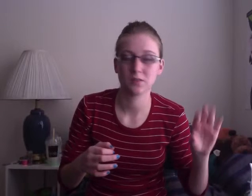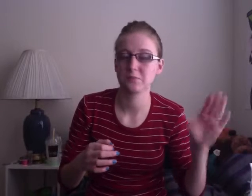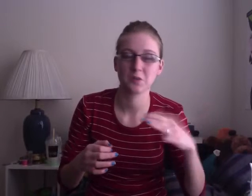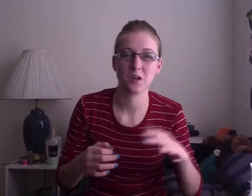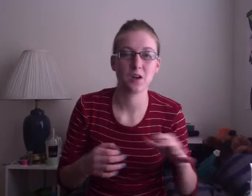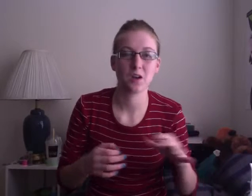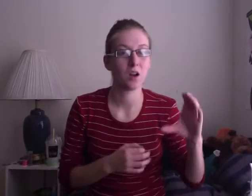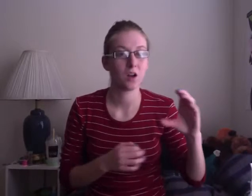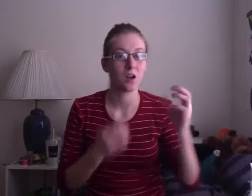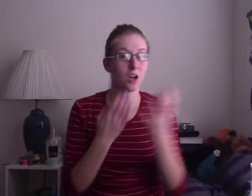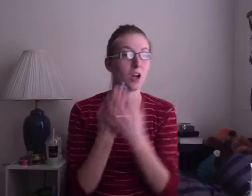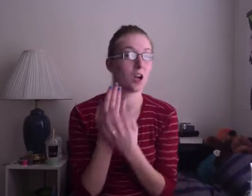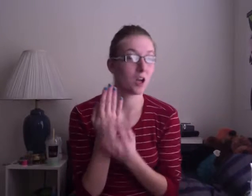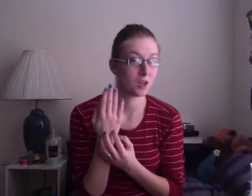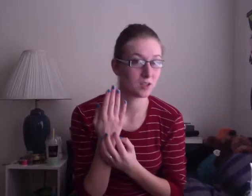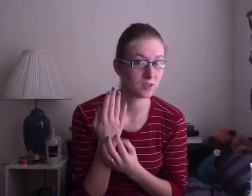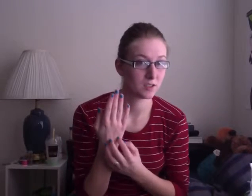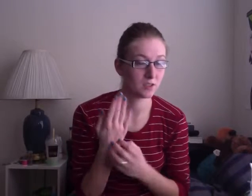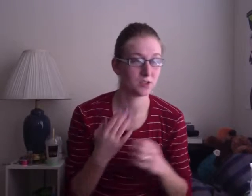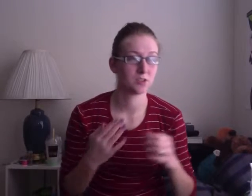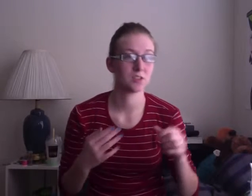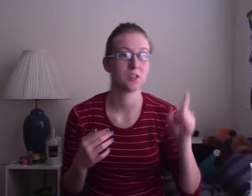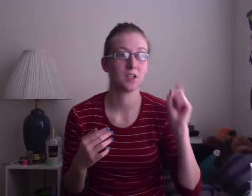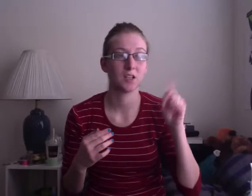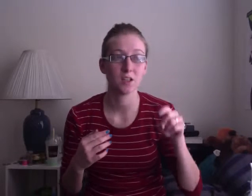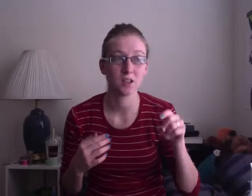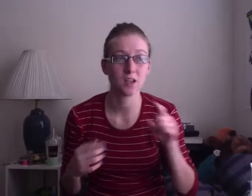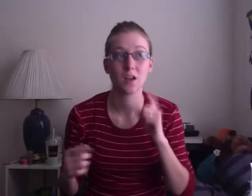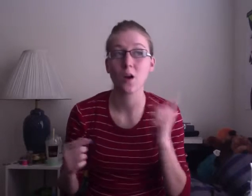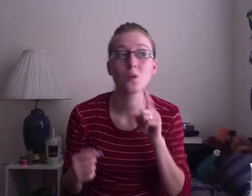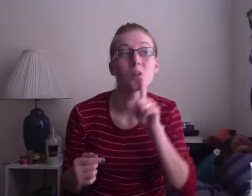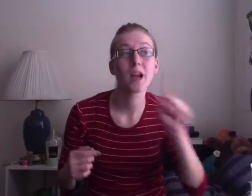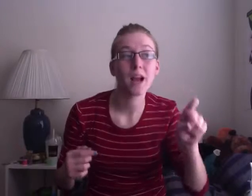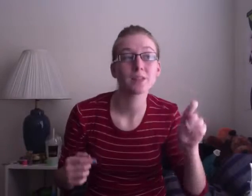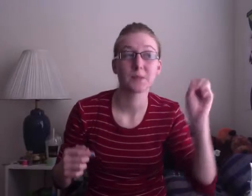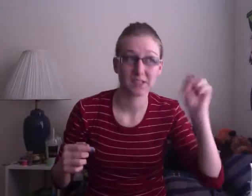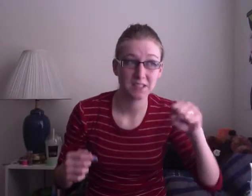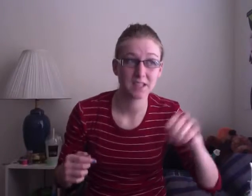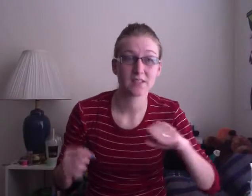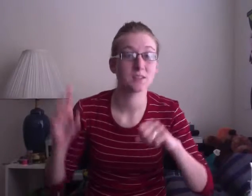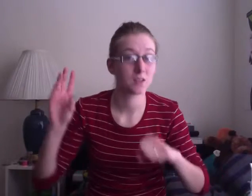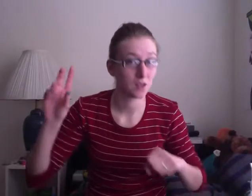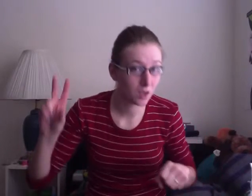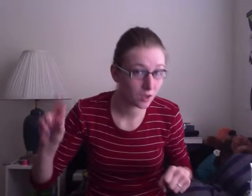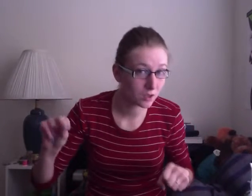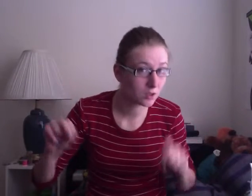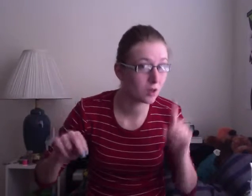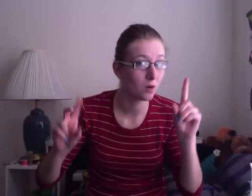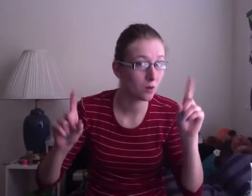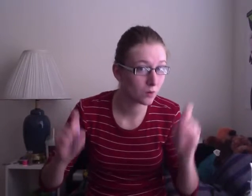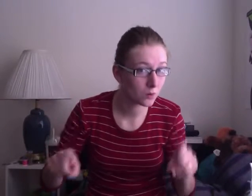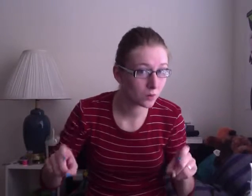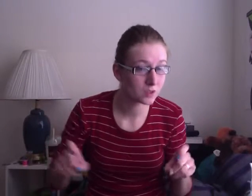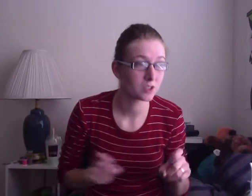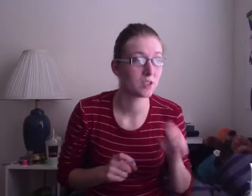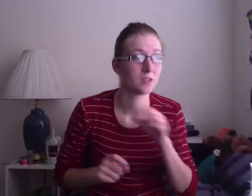the reason why condensation takes place. Now, where we know that condensation is water collecting on the outside of a cup. What I want to know is why.